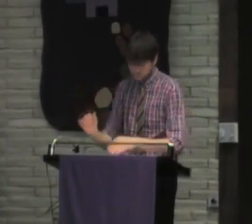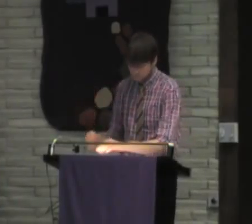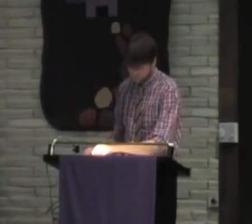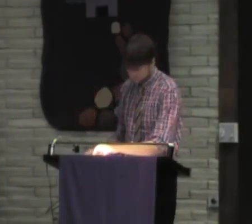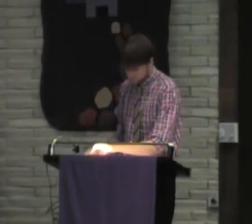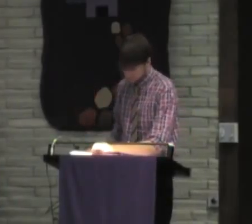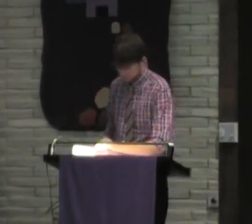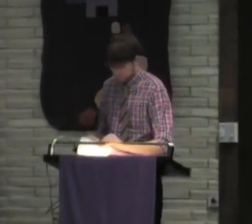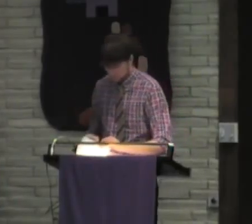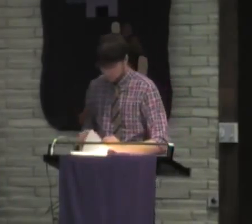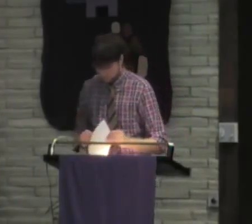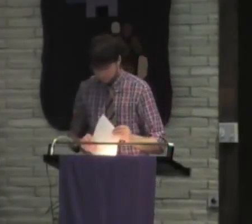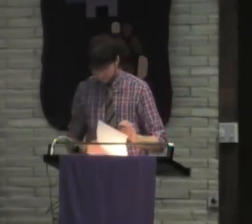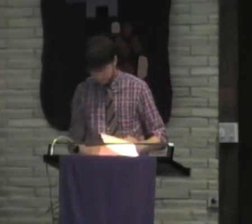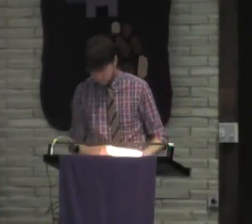But we have to include others as well.